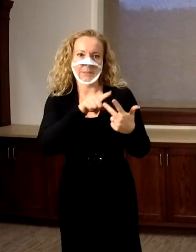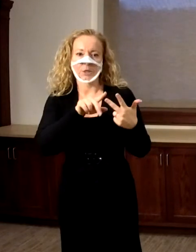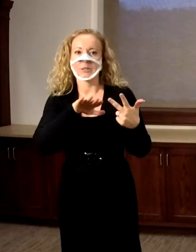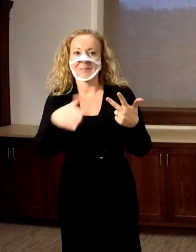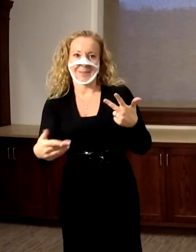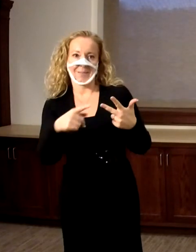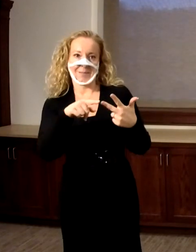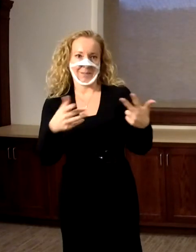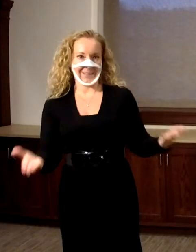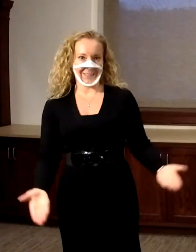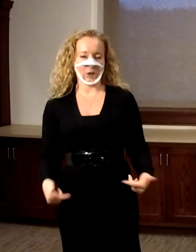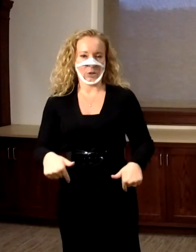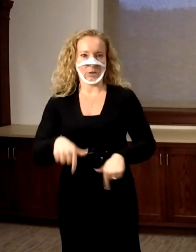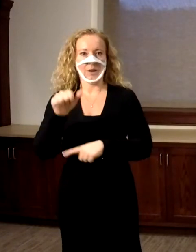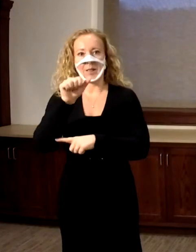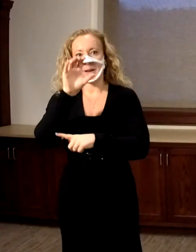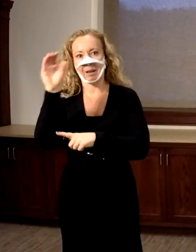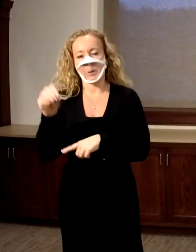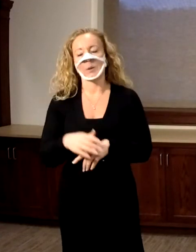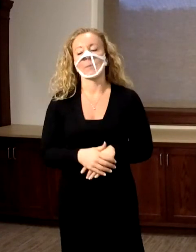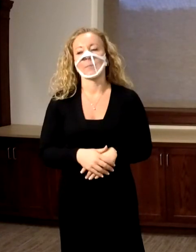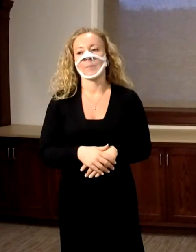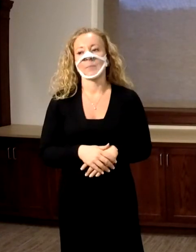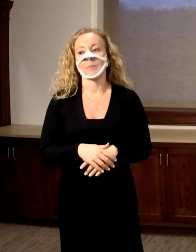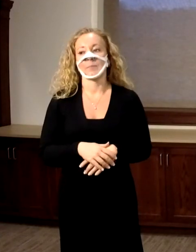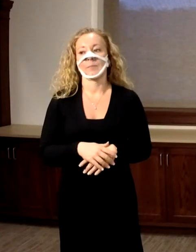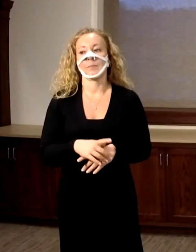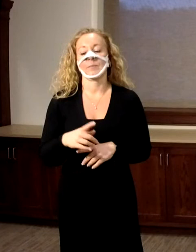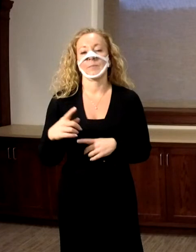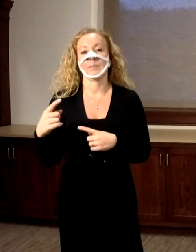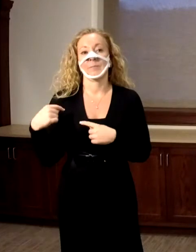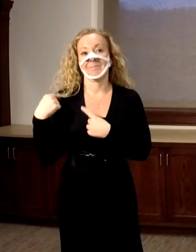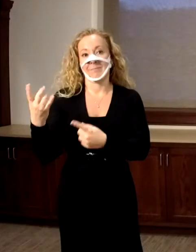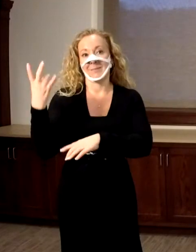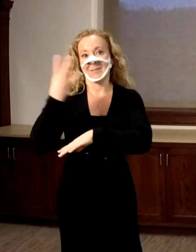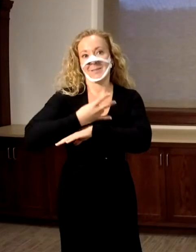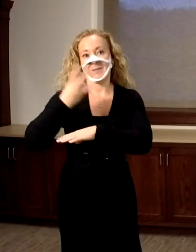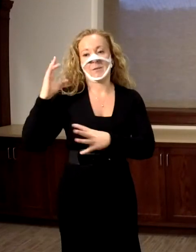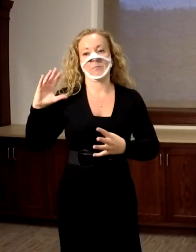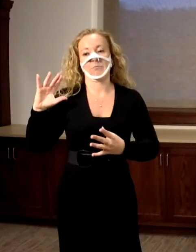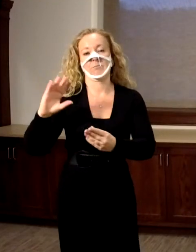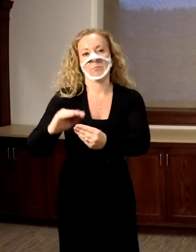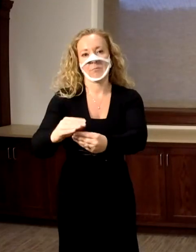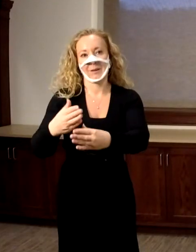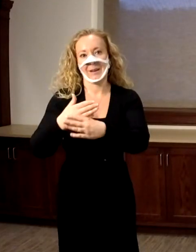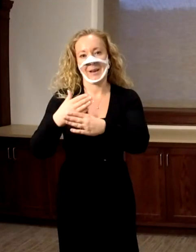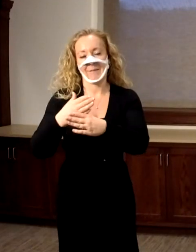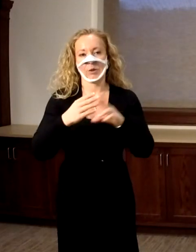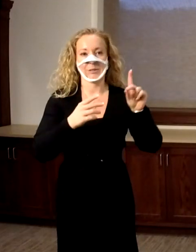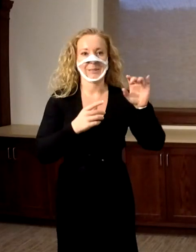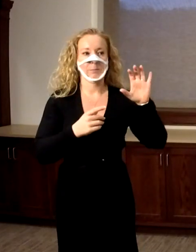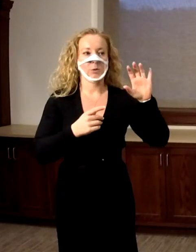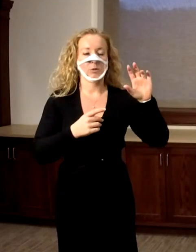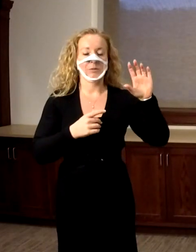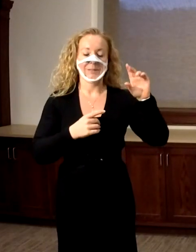in Allegheny County. Our 7-day rolling average case count for December 2nd through